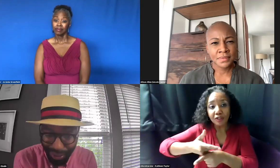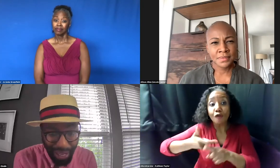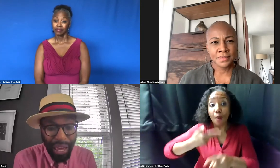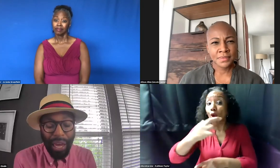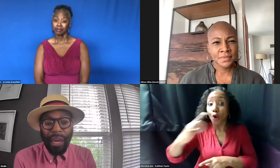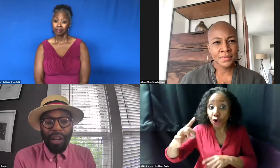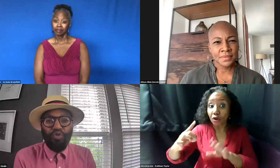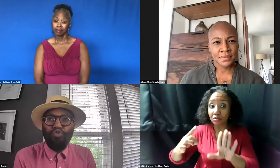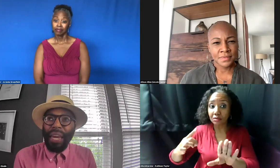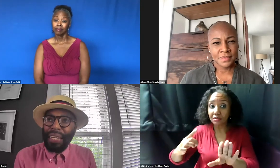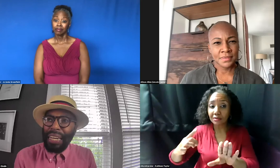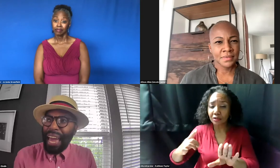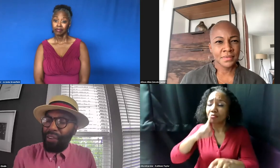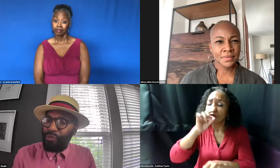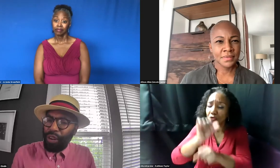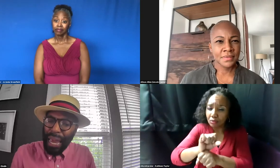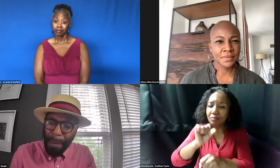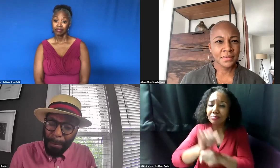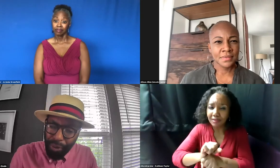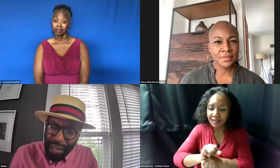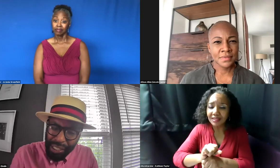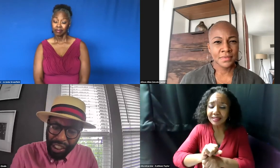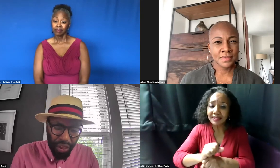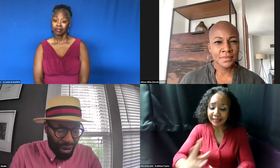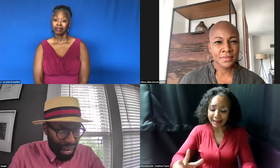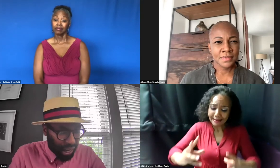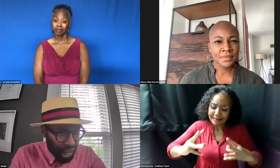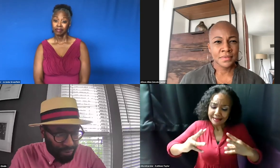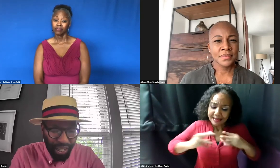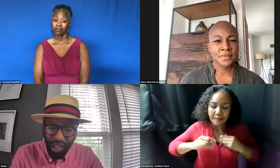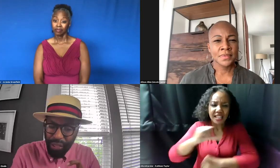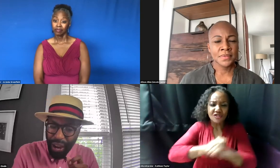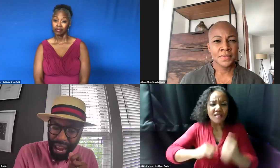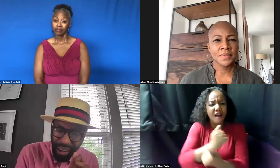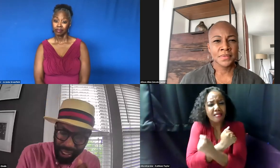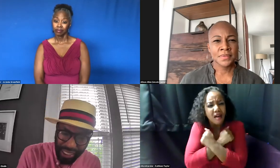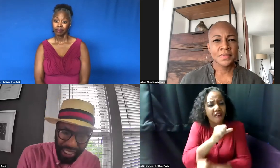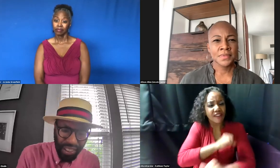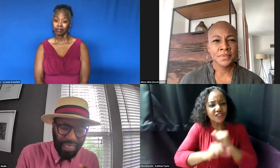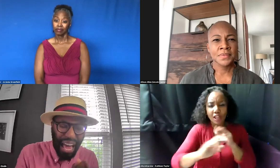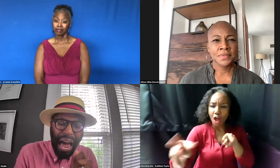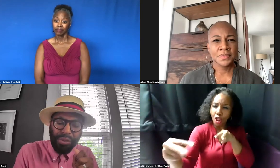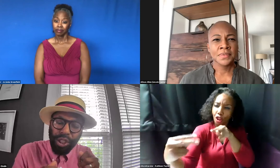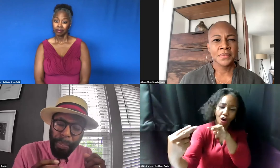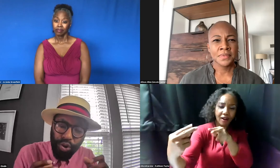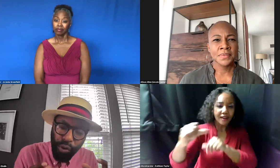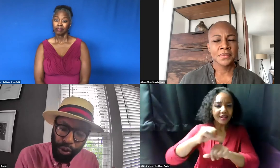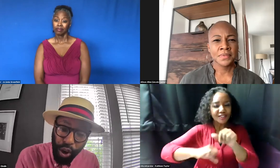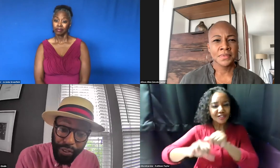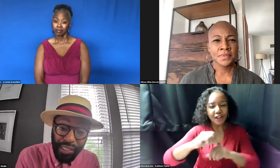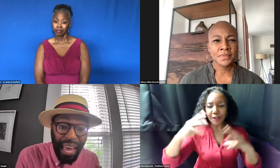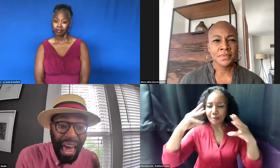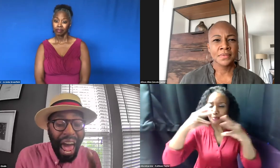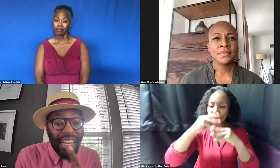hood, really like fully embrace each other and love each other and look into each other's eyes, this